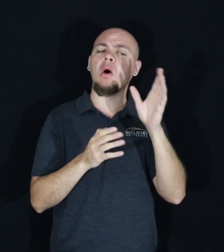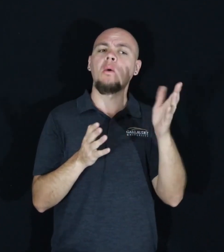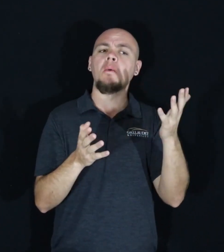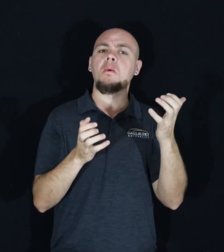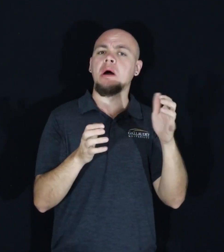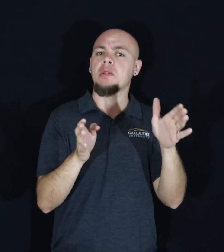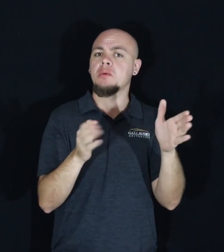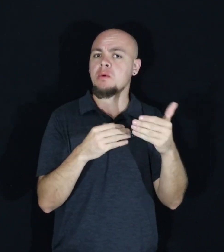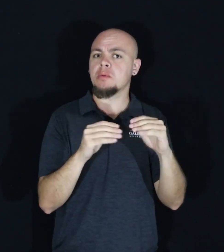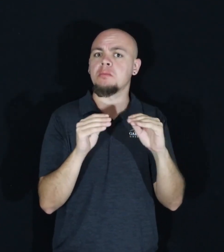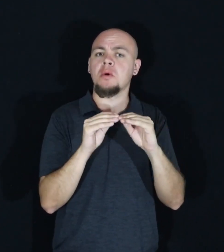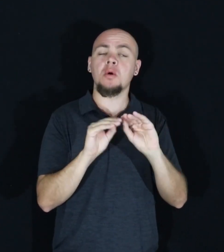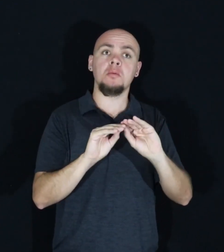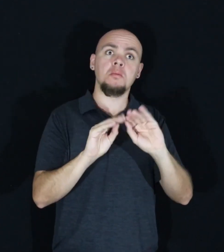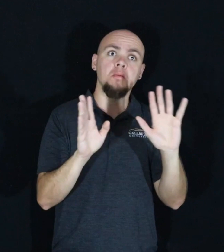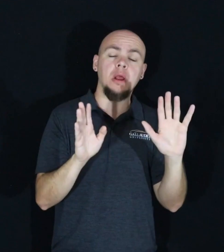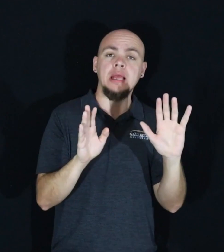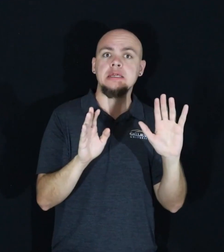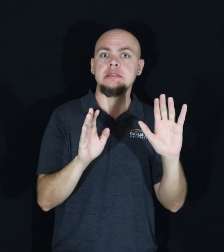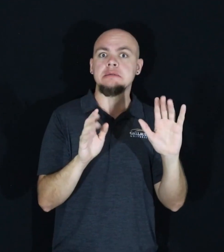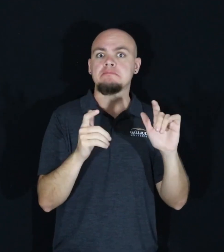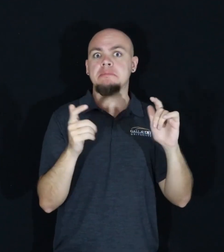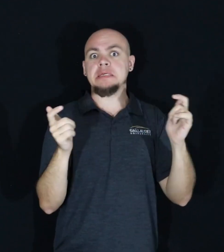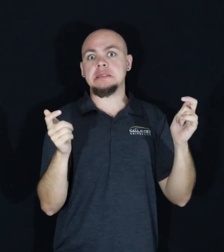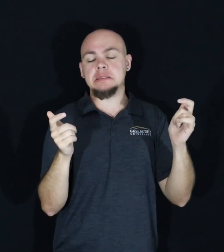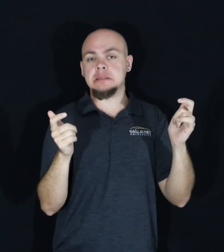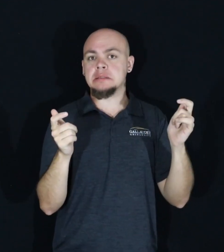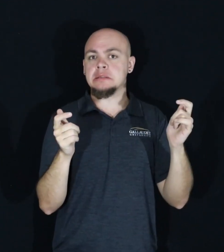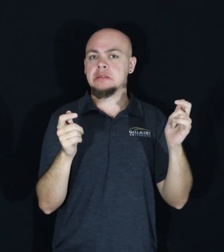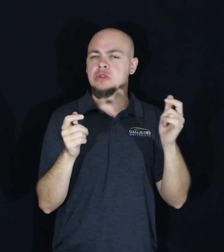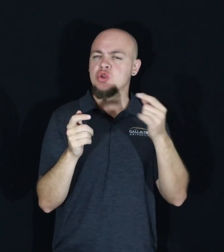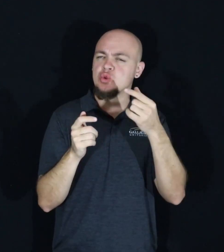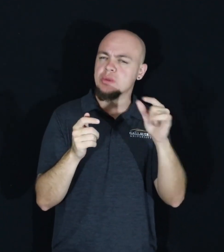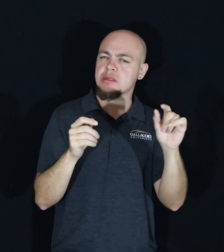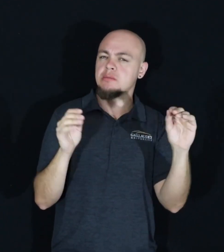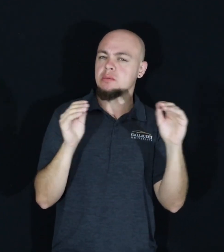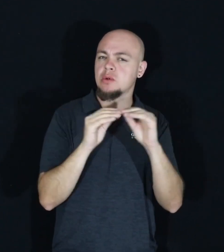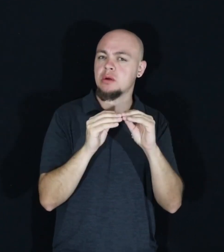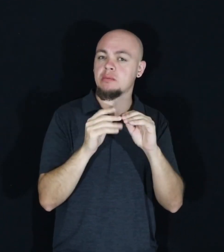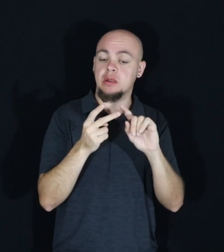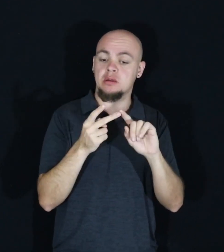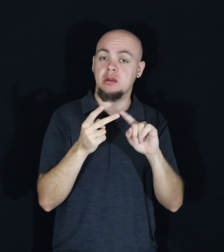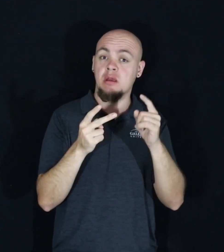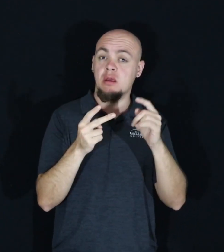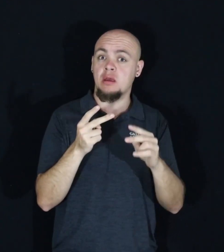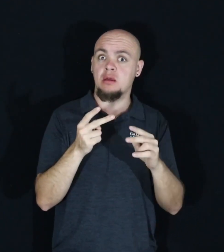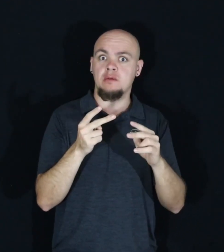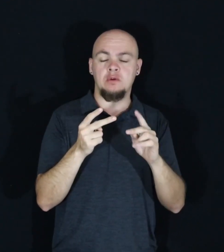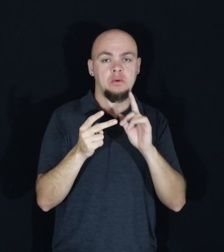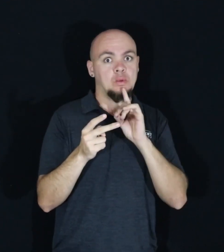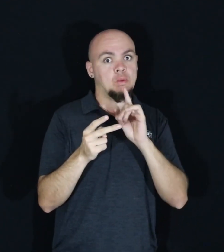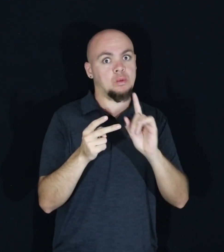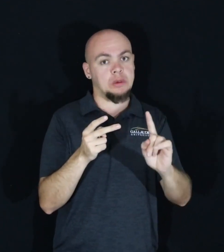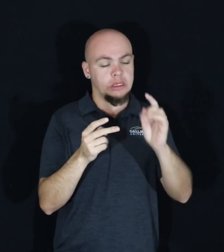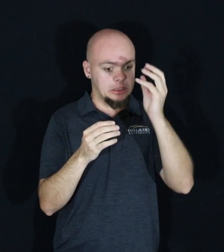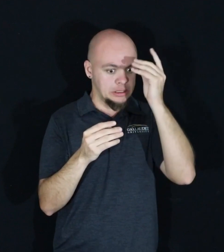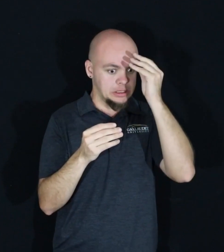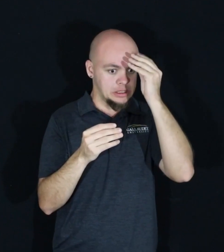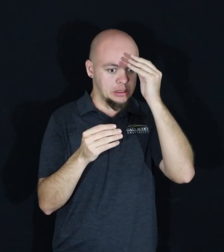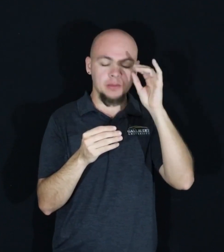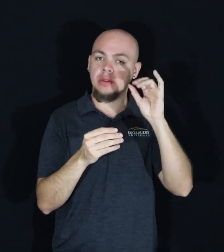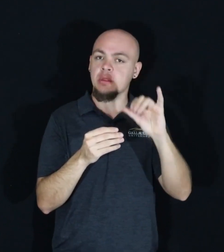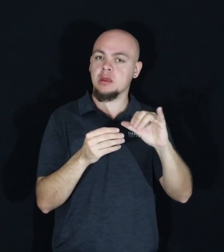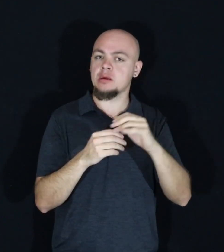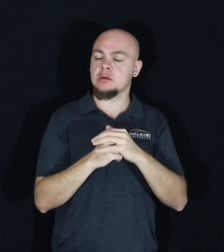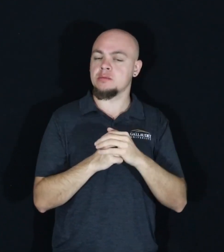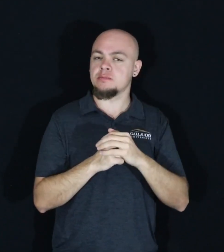or brighter, or greener. But the other half said that they rarely think about it. So that